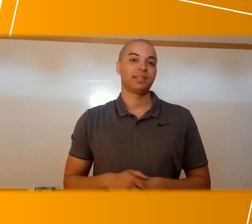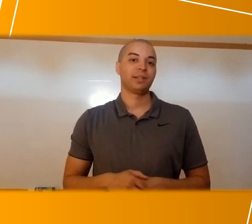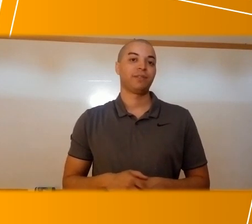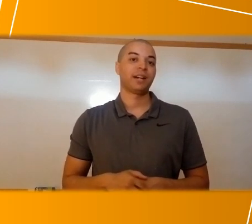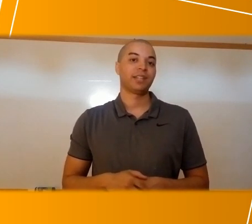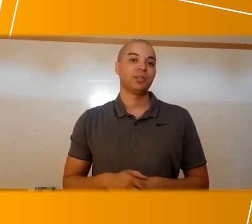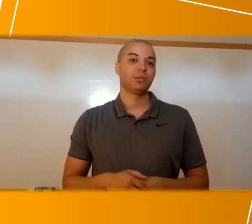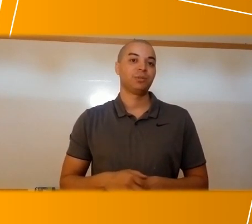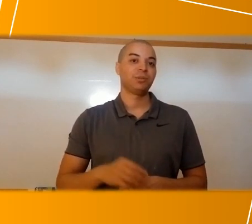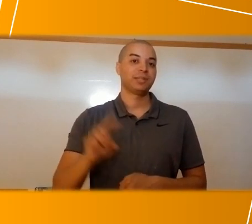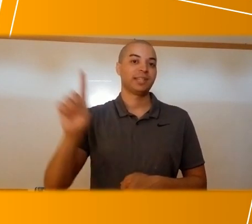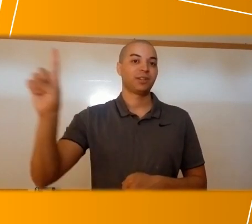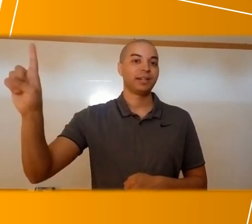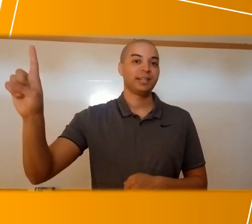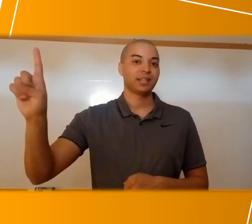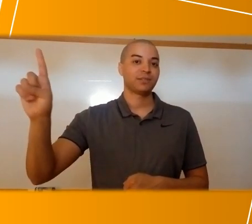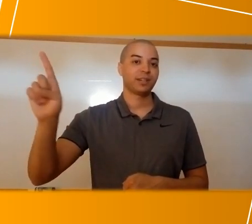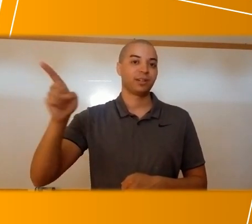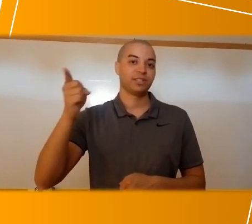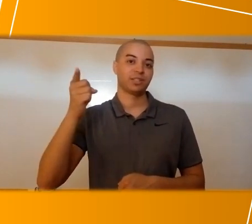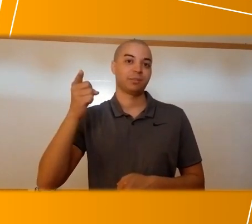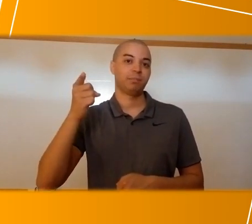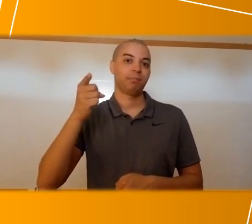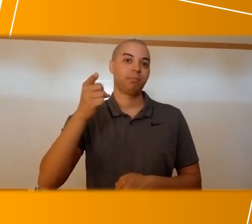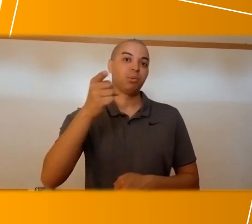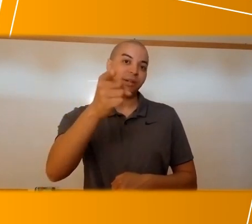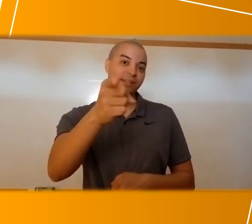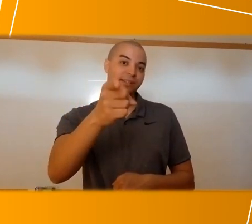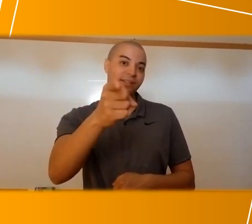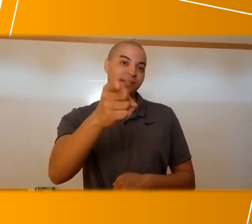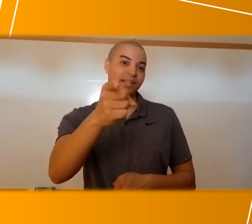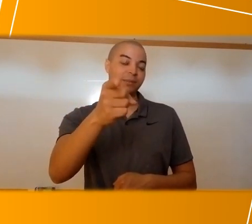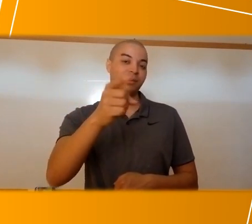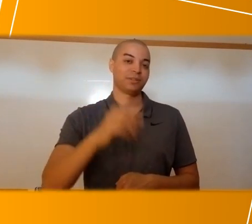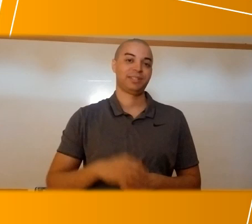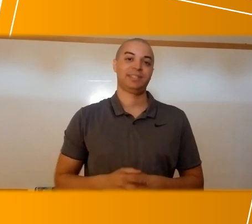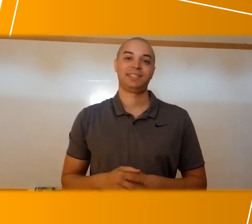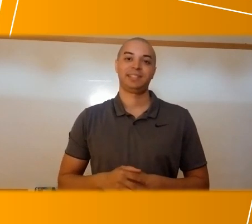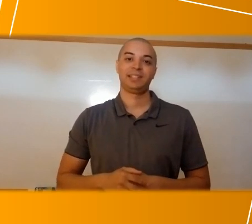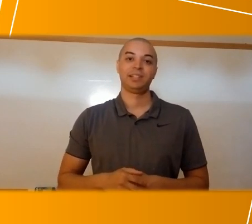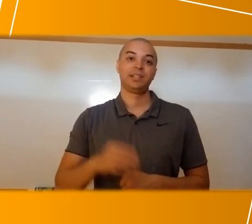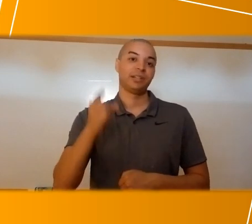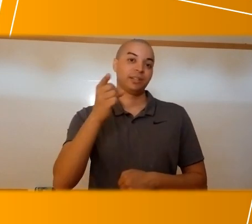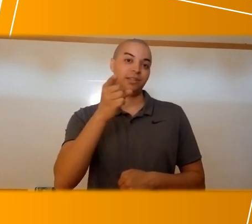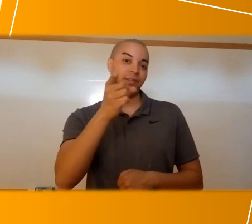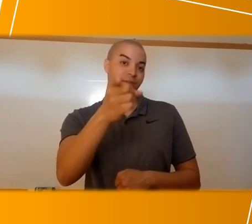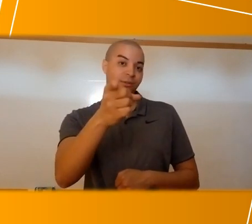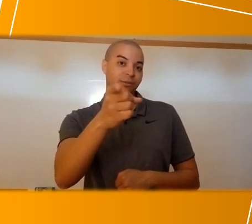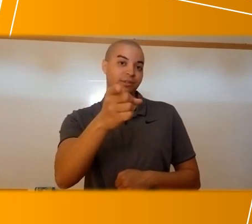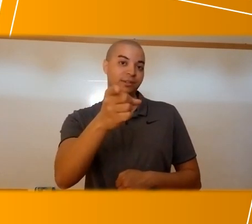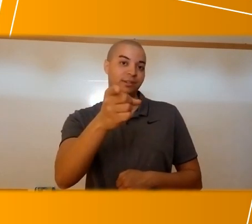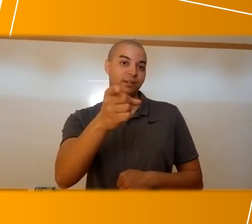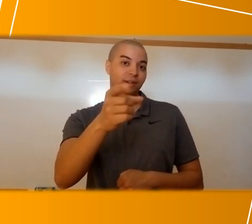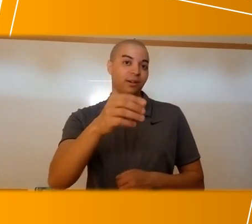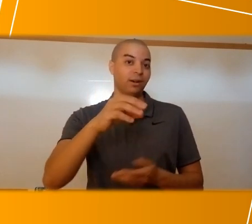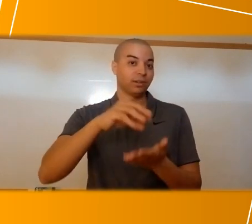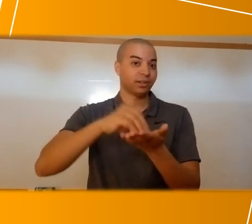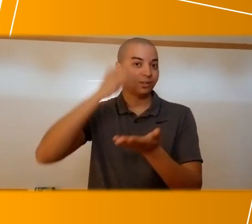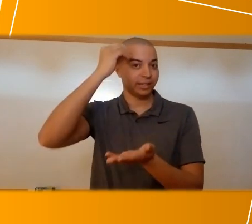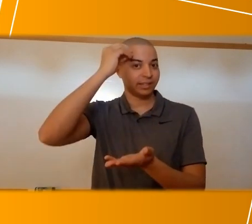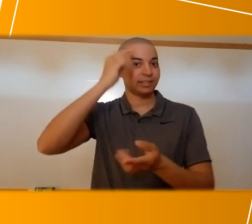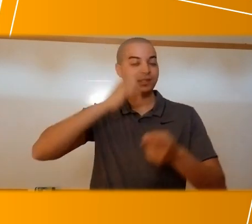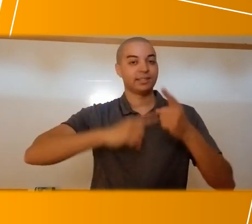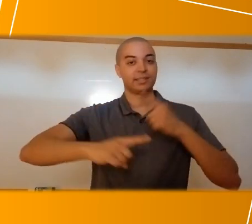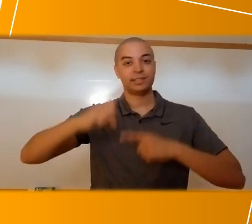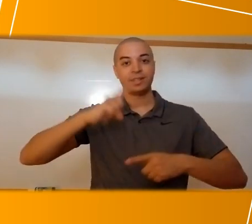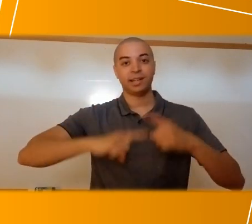want to signify you, you can take your index finger and just point at the person. You are